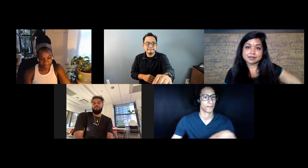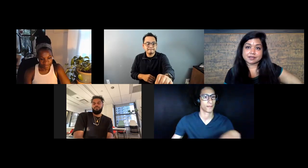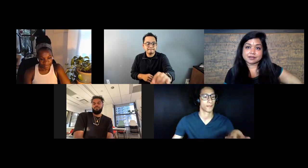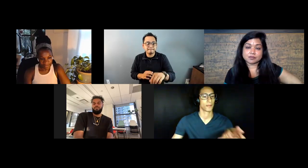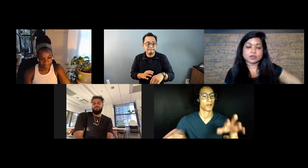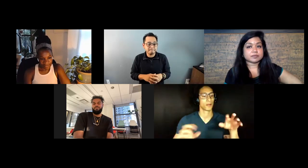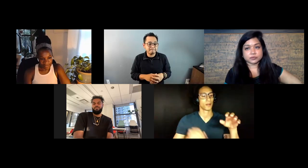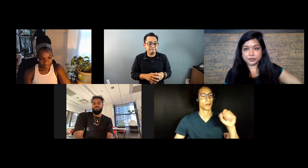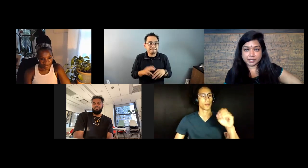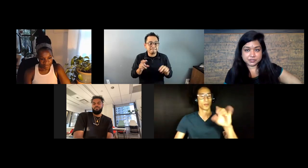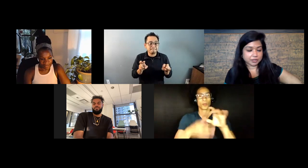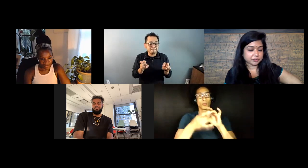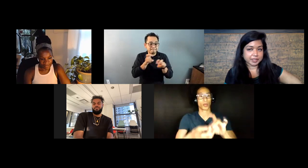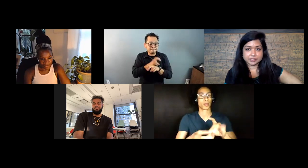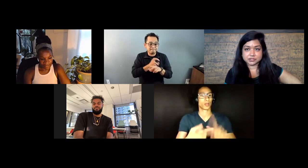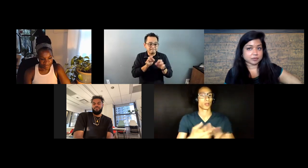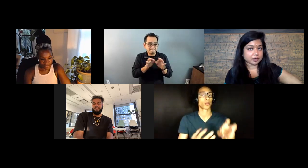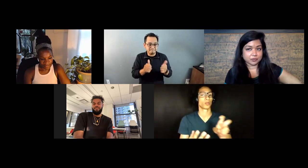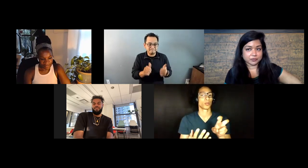experiences and try my best to